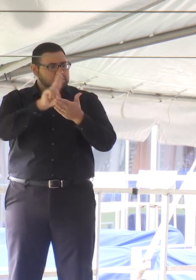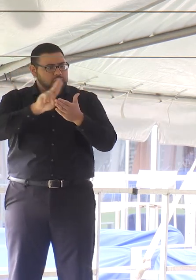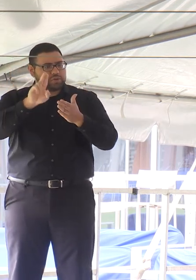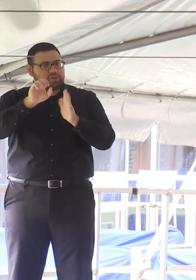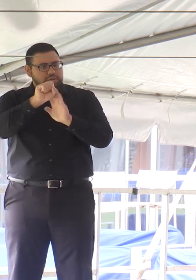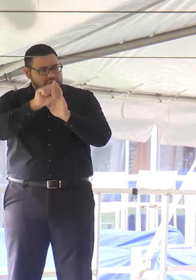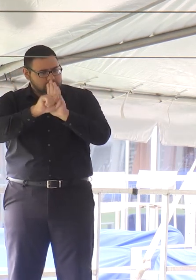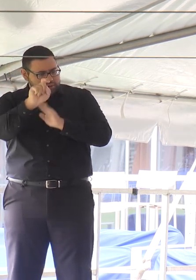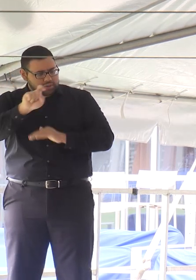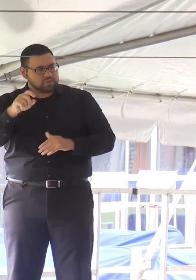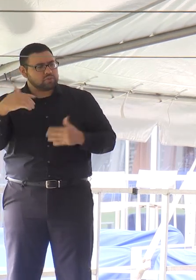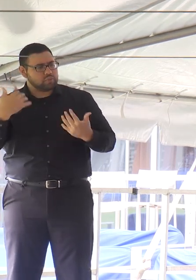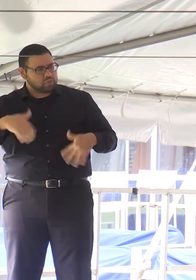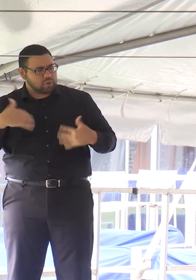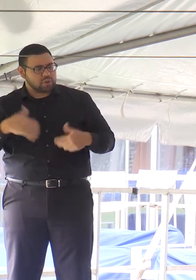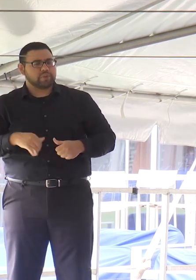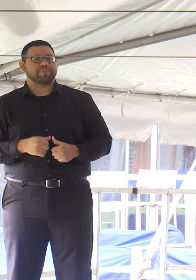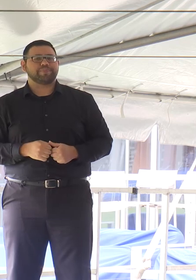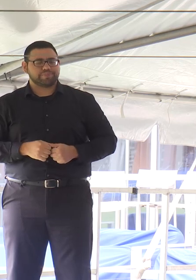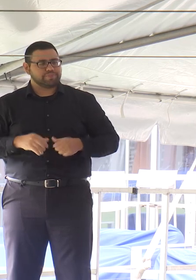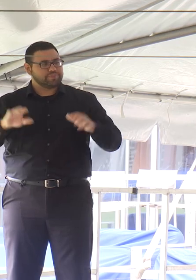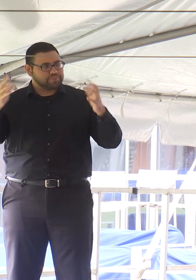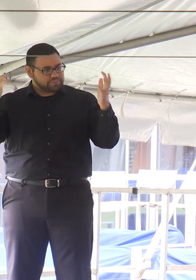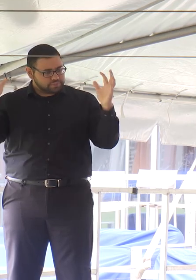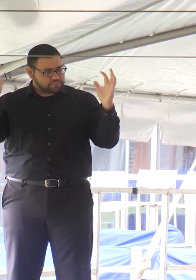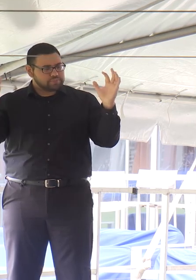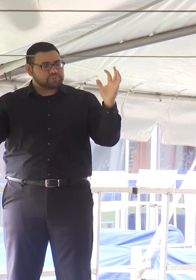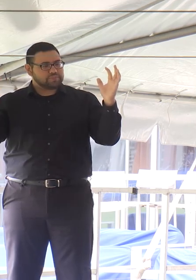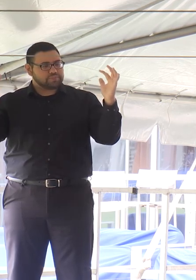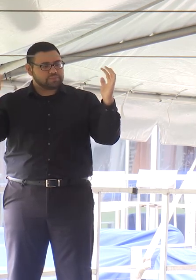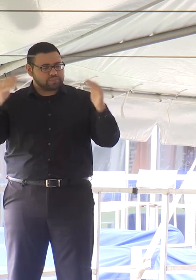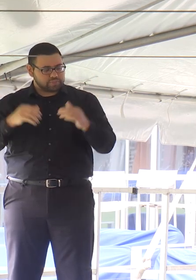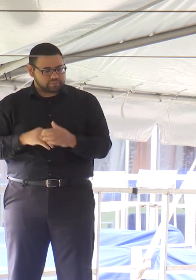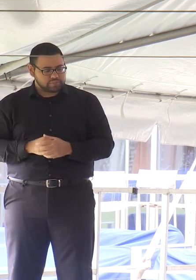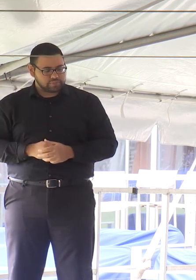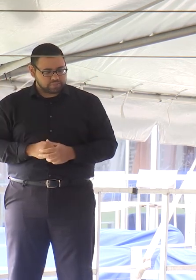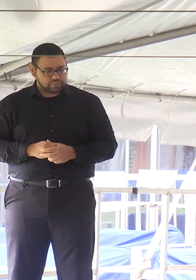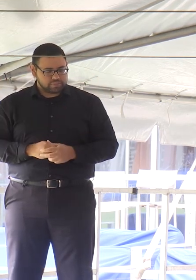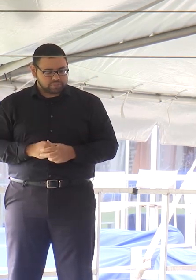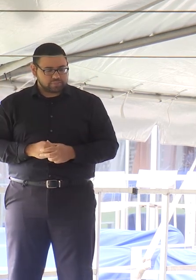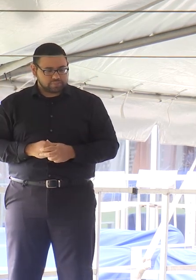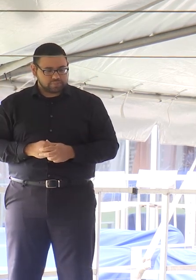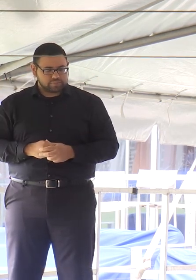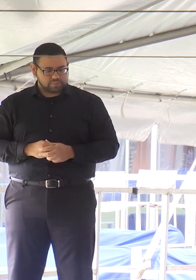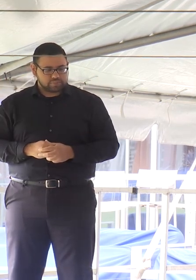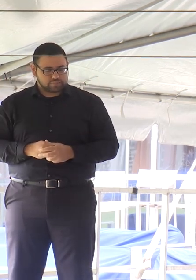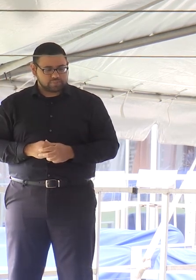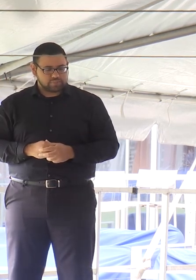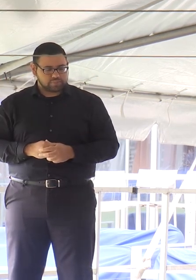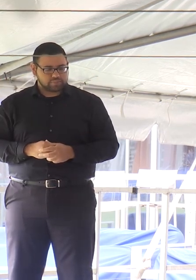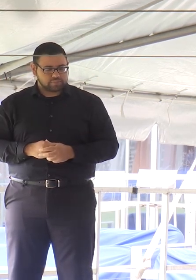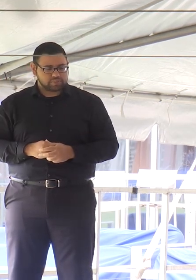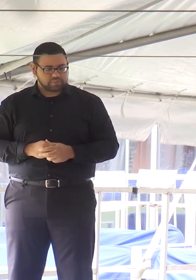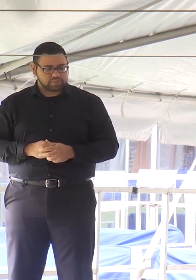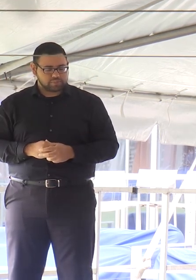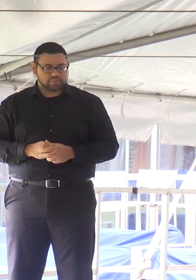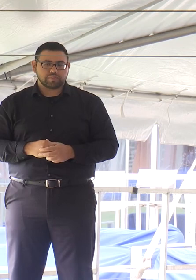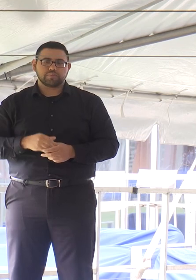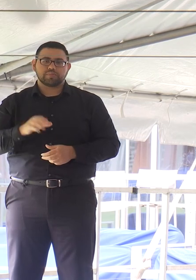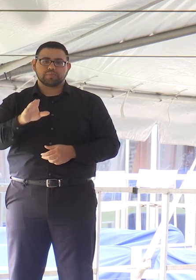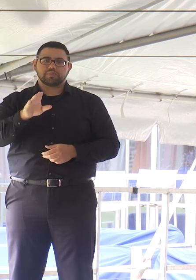Texas. That's phenomenal. Yeah. So, and, you